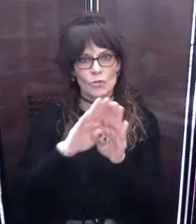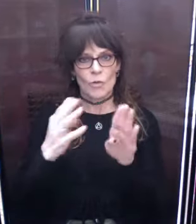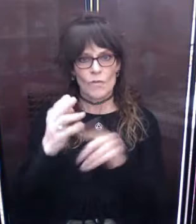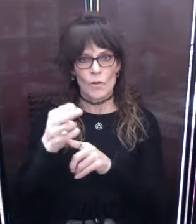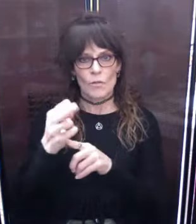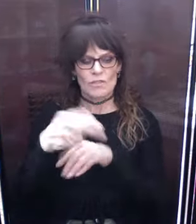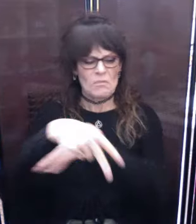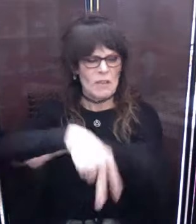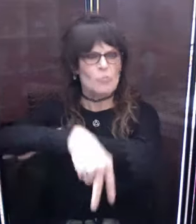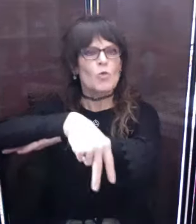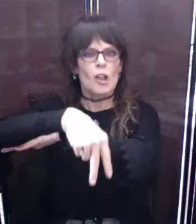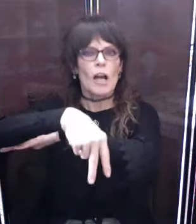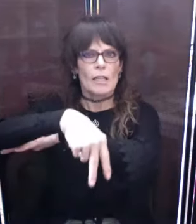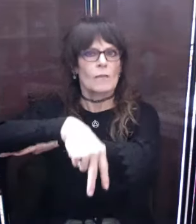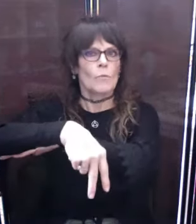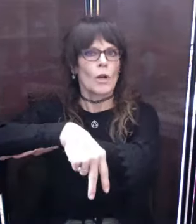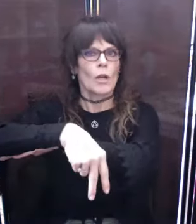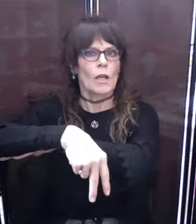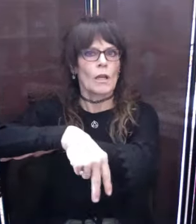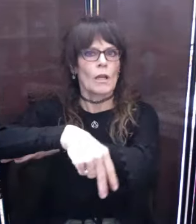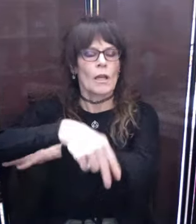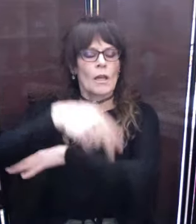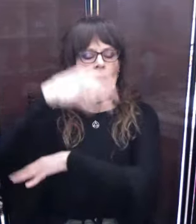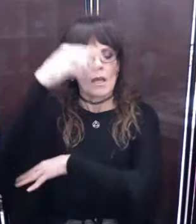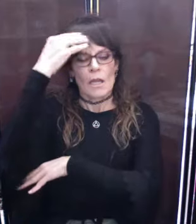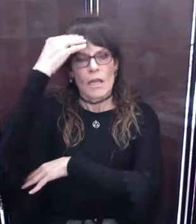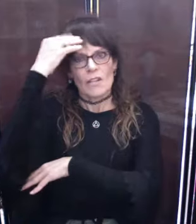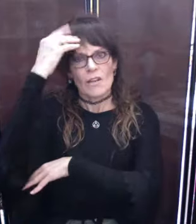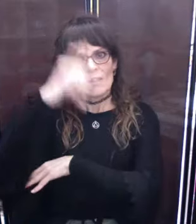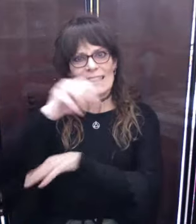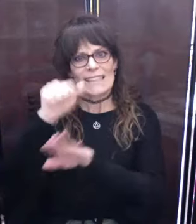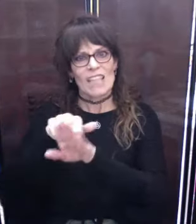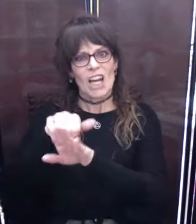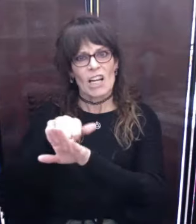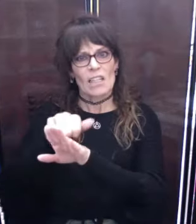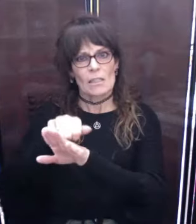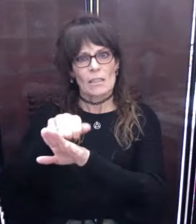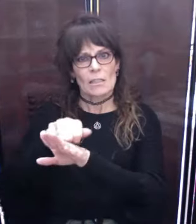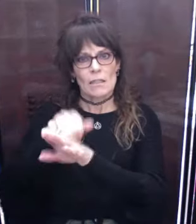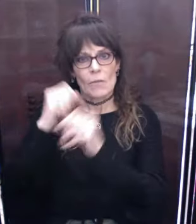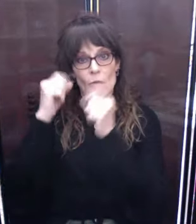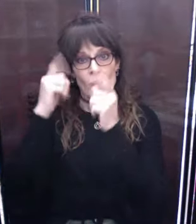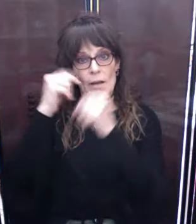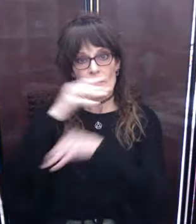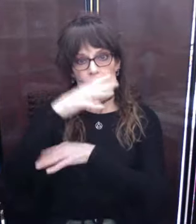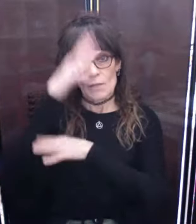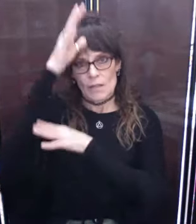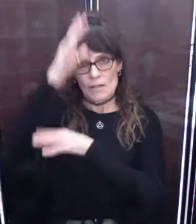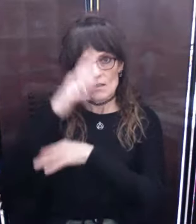morning. And I know I have to knock and wake my parents up so I've got a place to sleep.